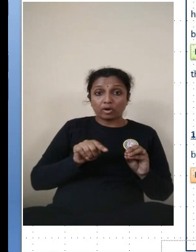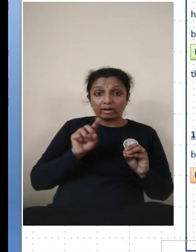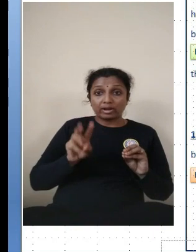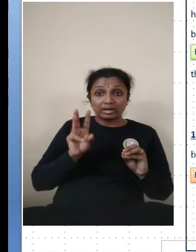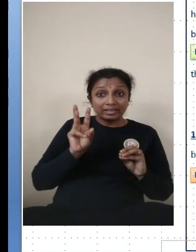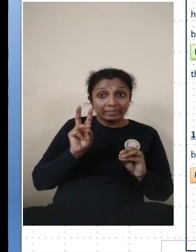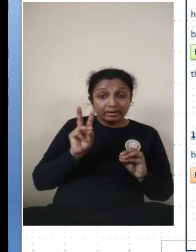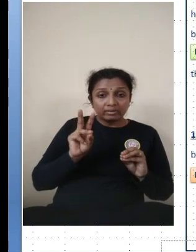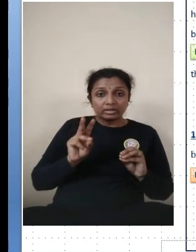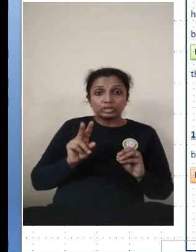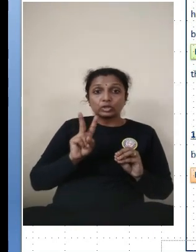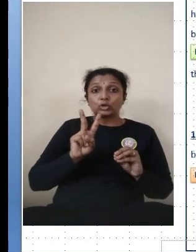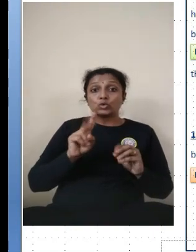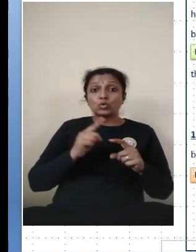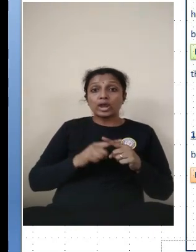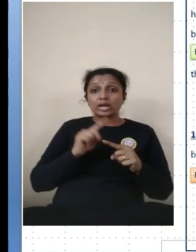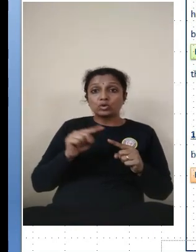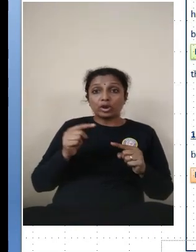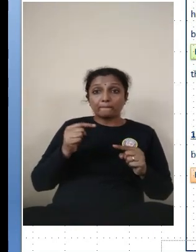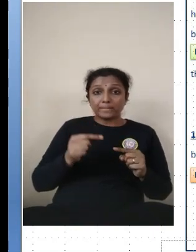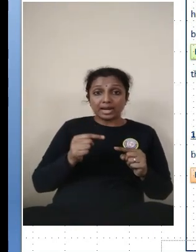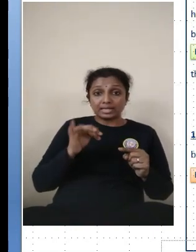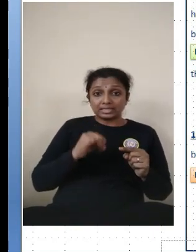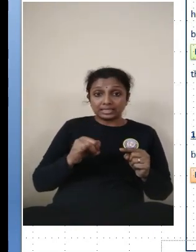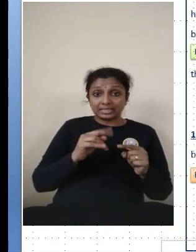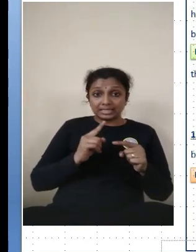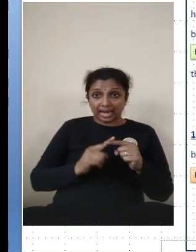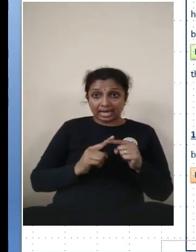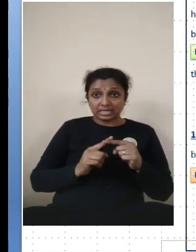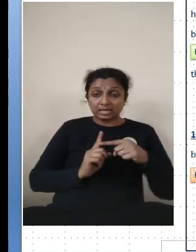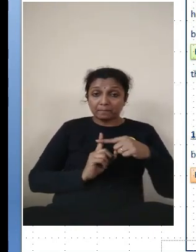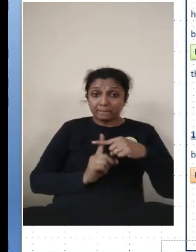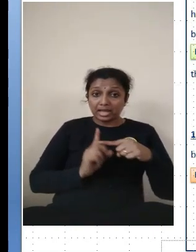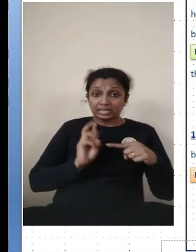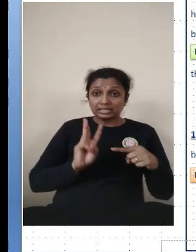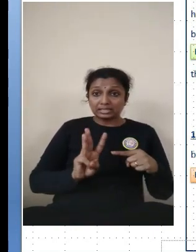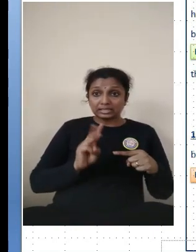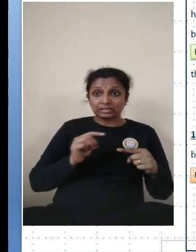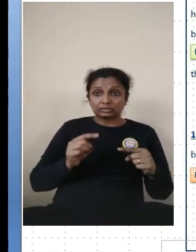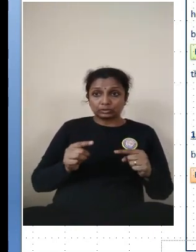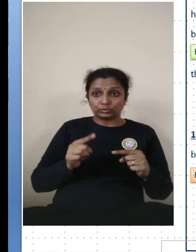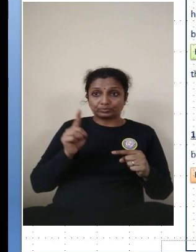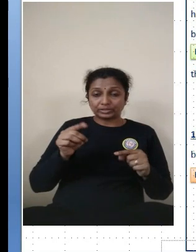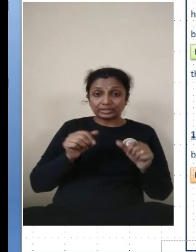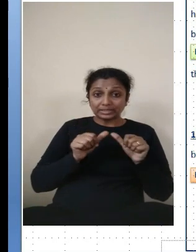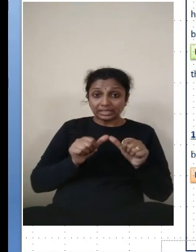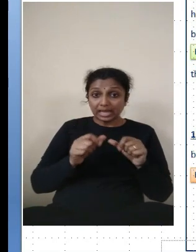c, you will get it as b squared minus 4ac, discriminant becomes